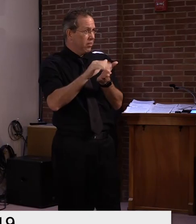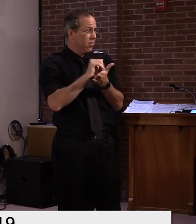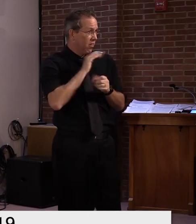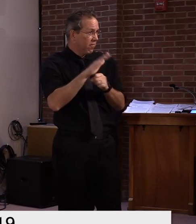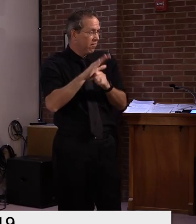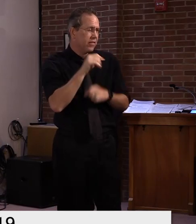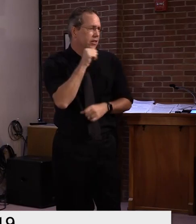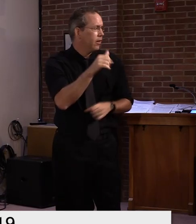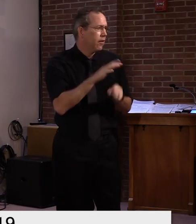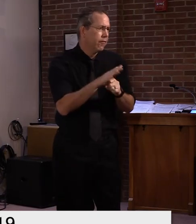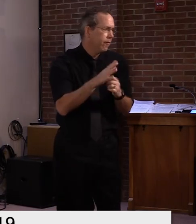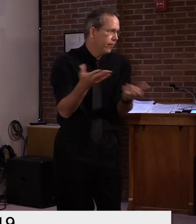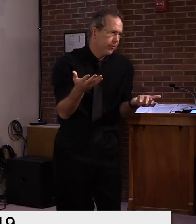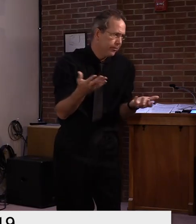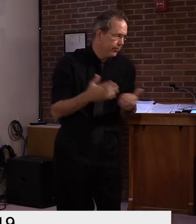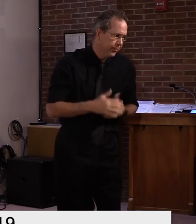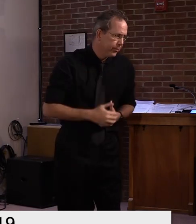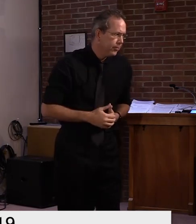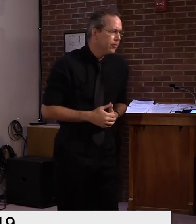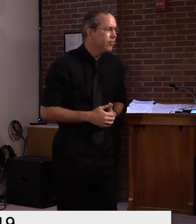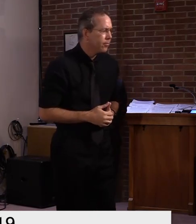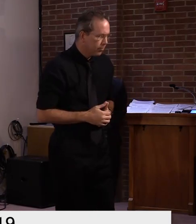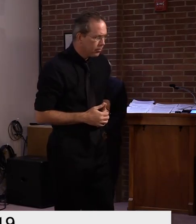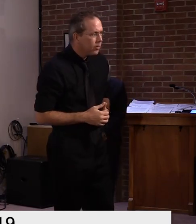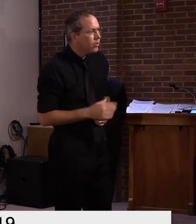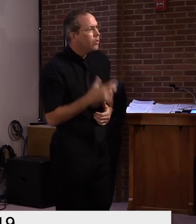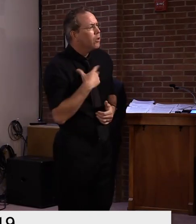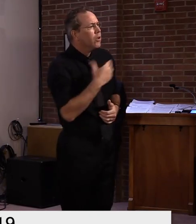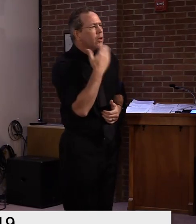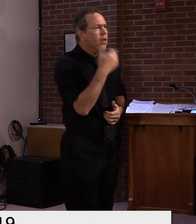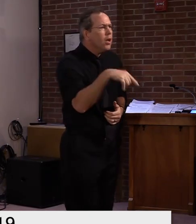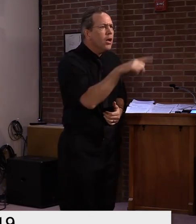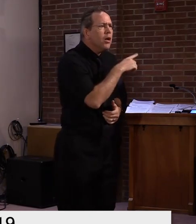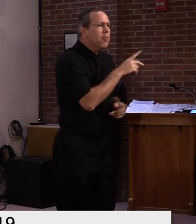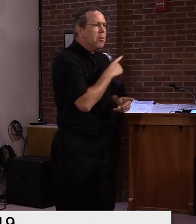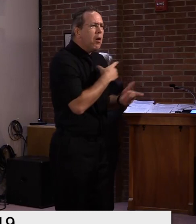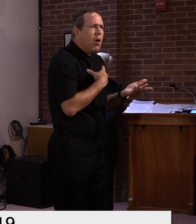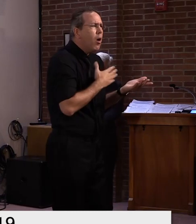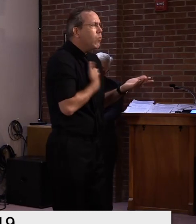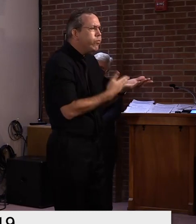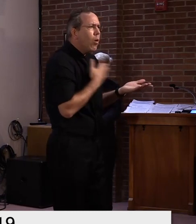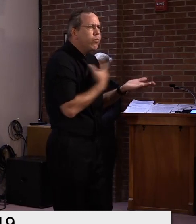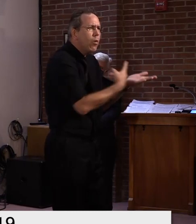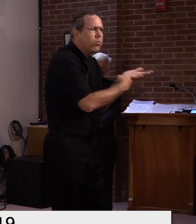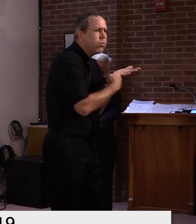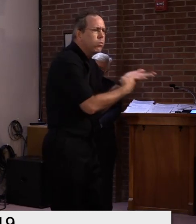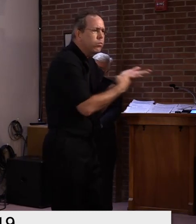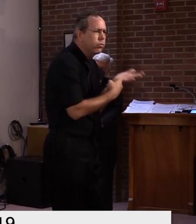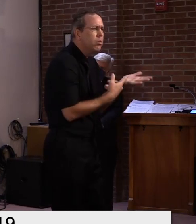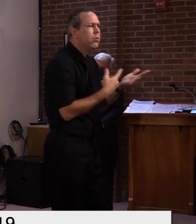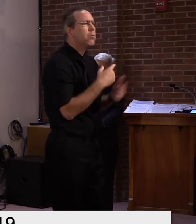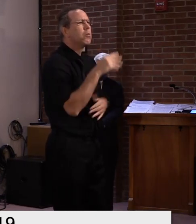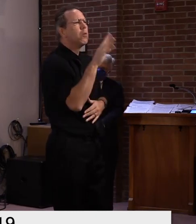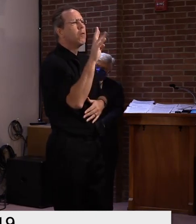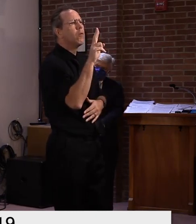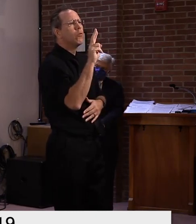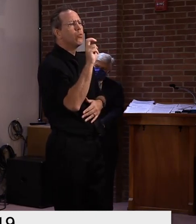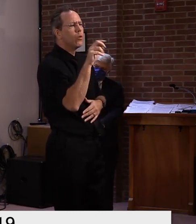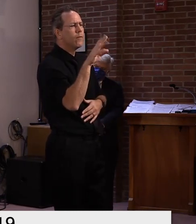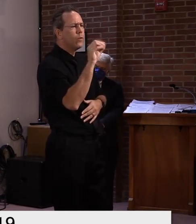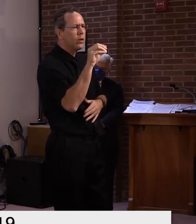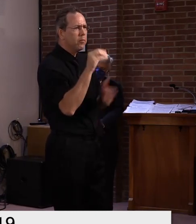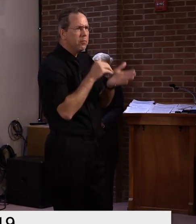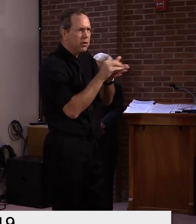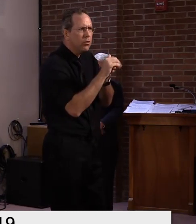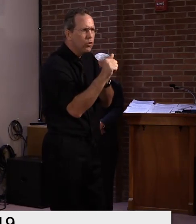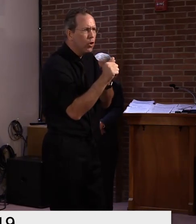economy. We appreciate the legislature working with us on the $240 million economic recovery package they approved in